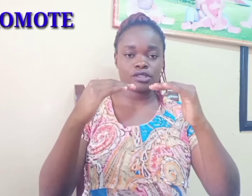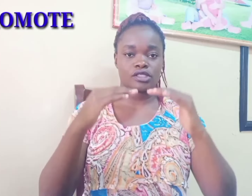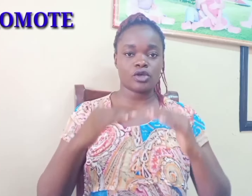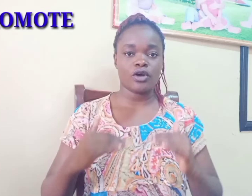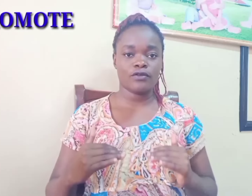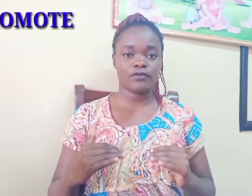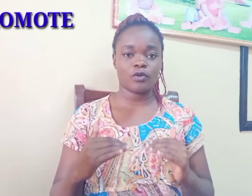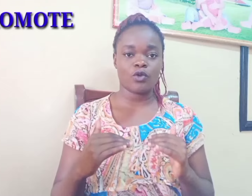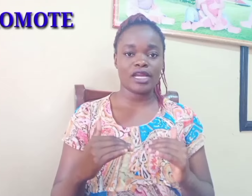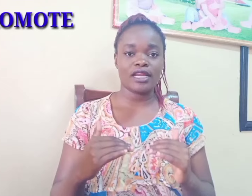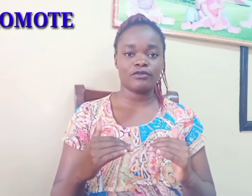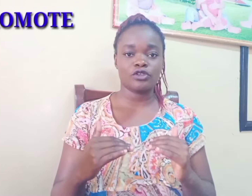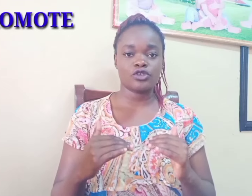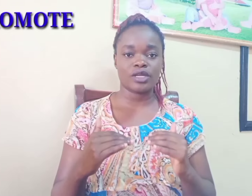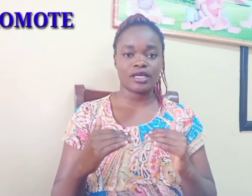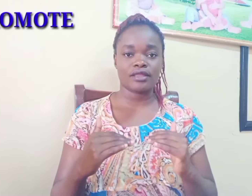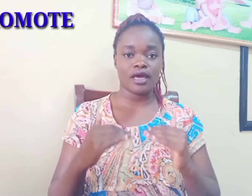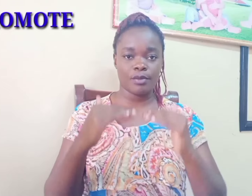Promote. So from one level to another,